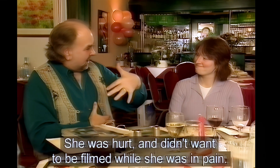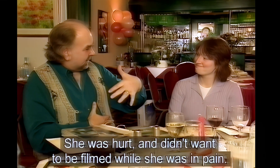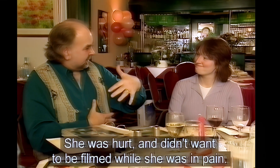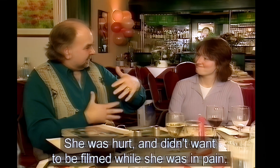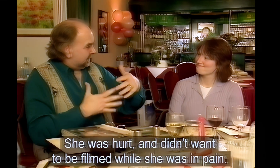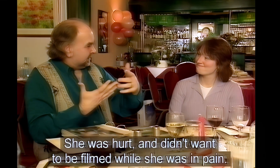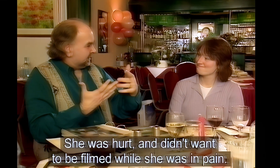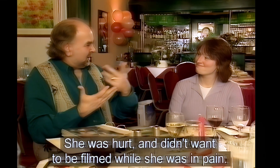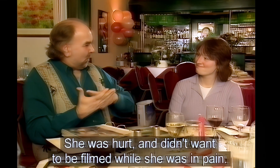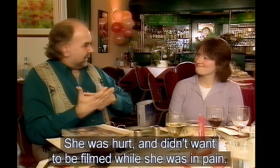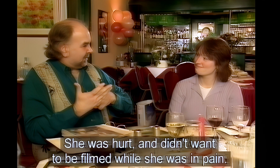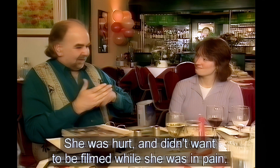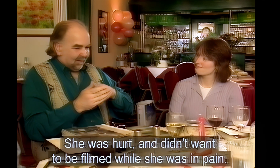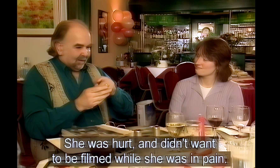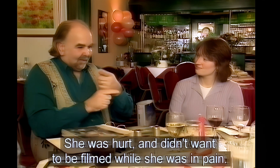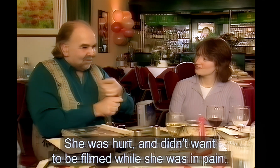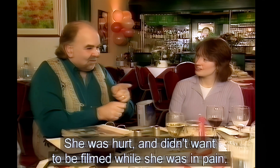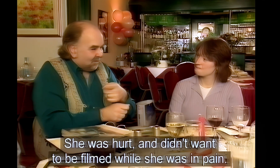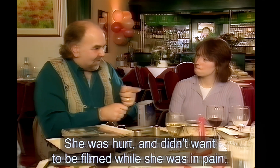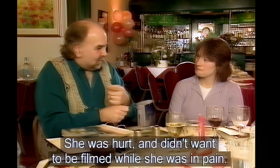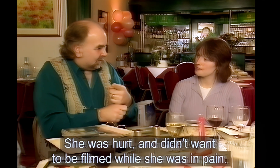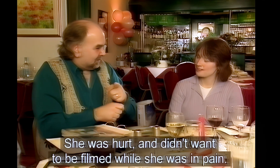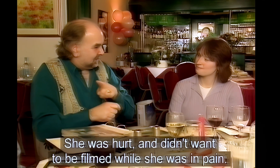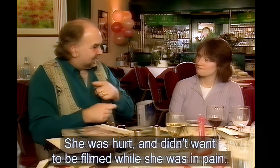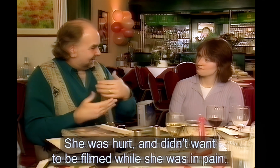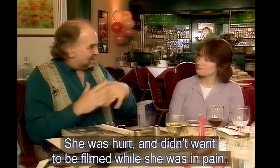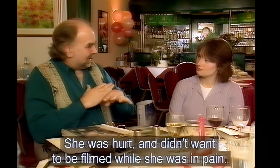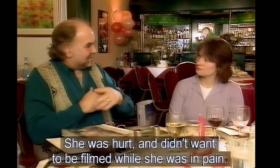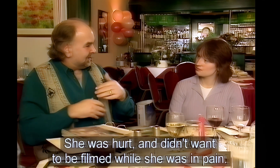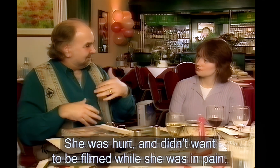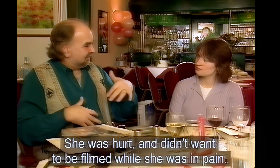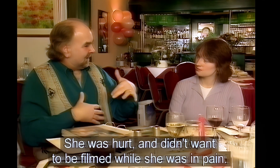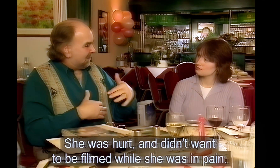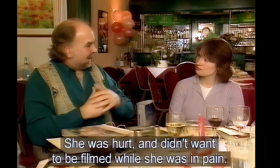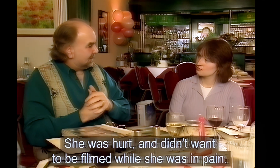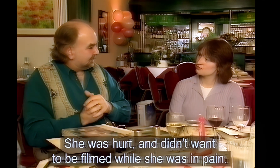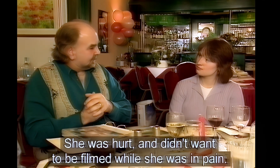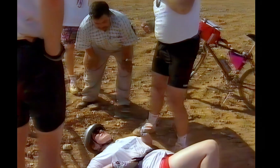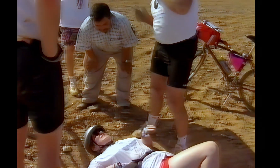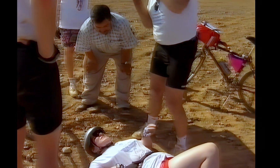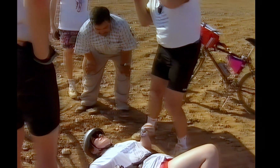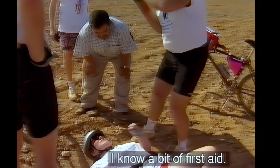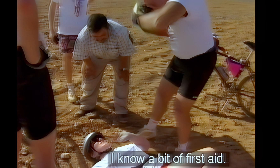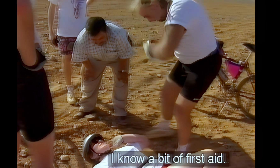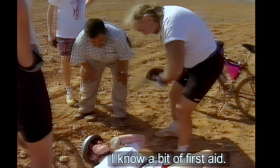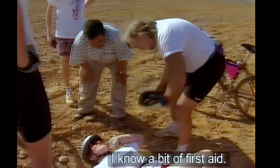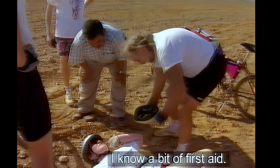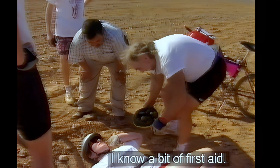hurt and didn't want to be filmed while she was in pain. No, I'm not a doctor, but I know a bit of first